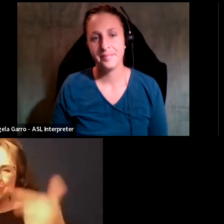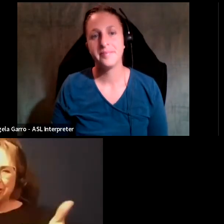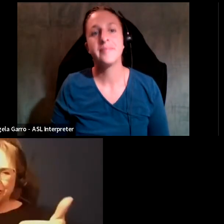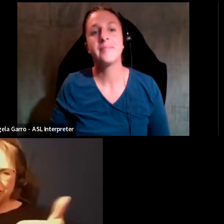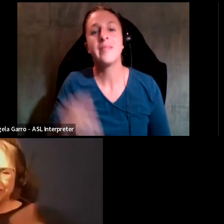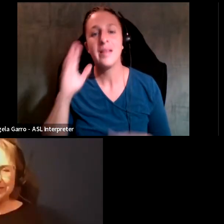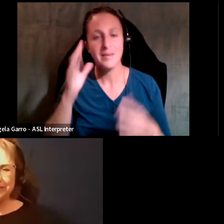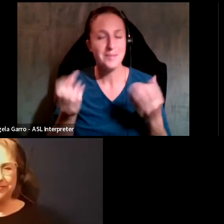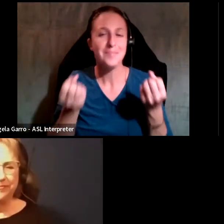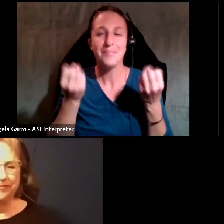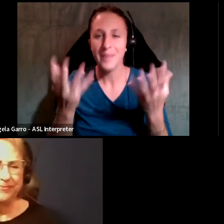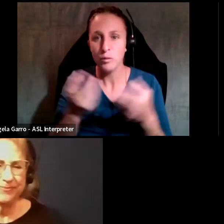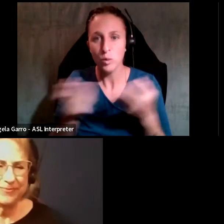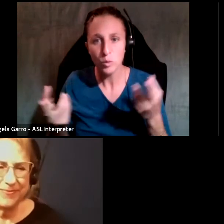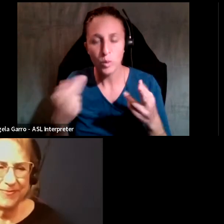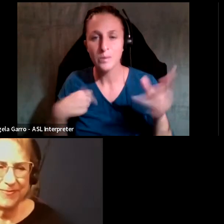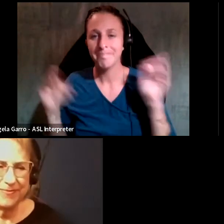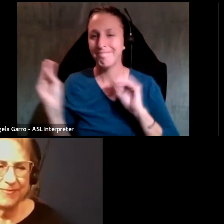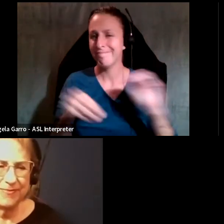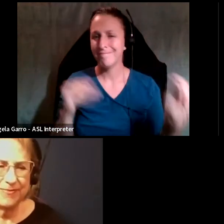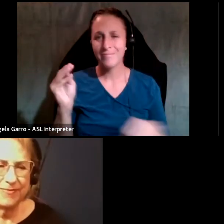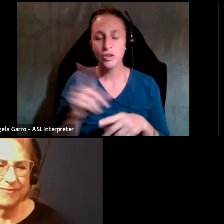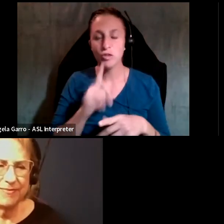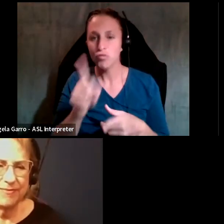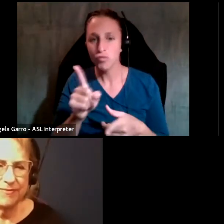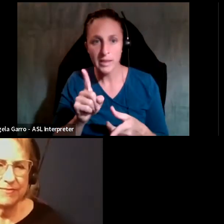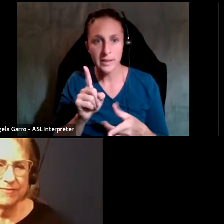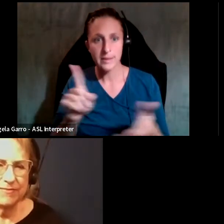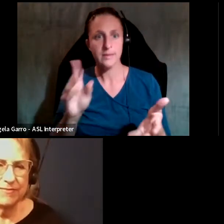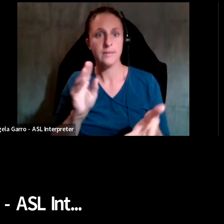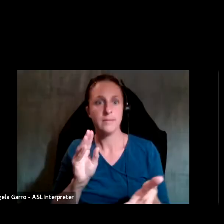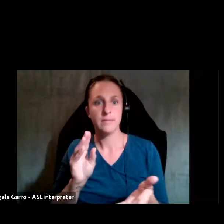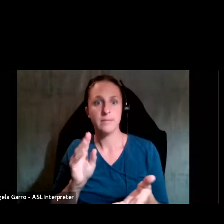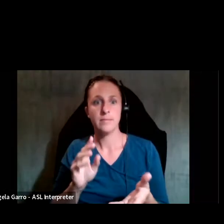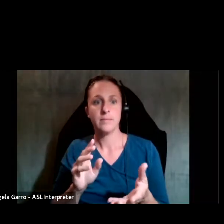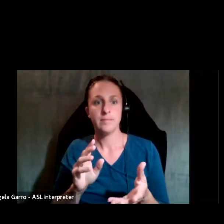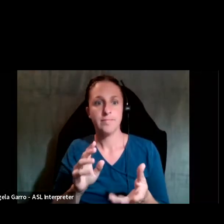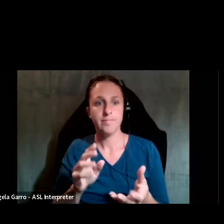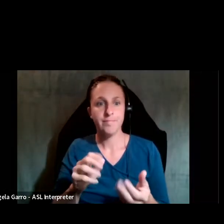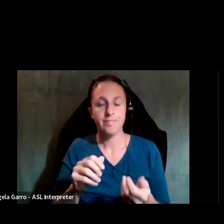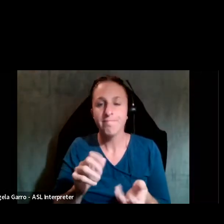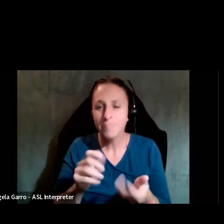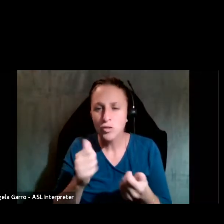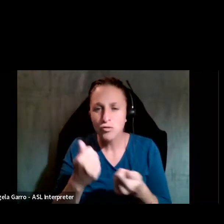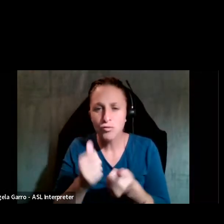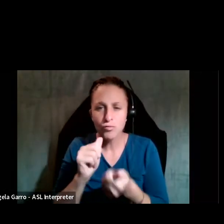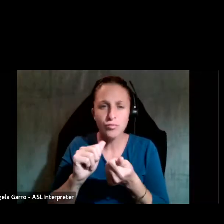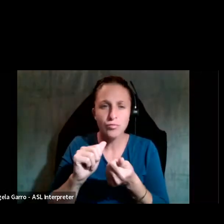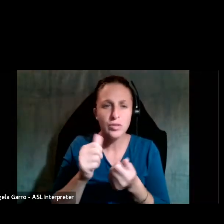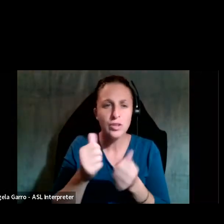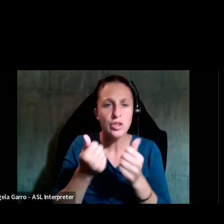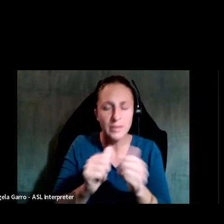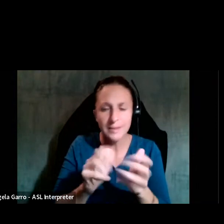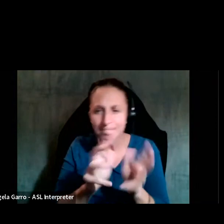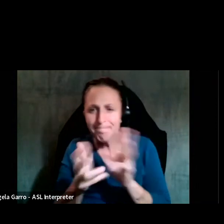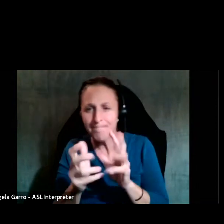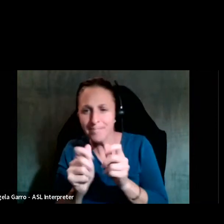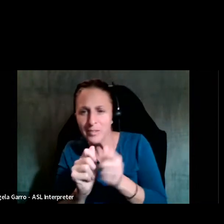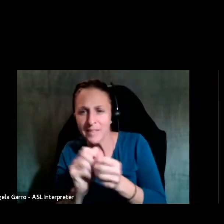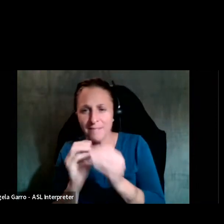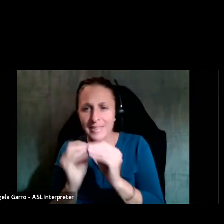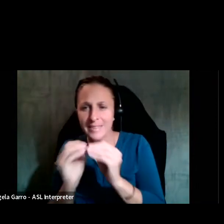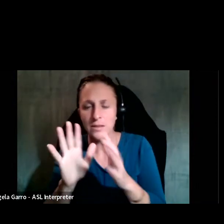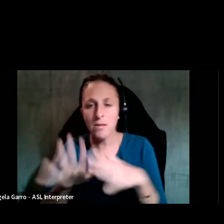into to really disrupt a lot of the learning issues that we're finding across the district, as you